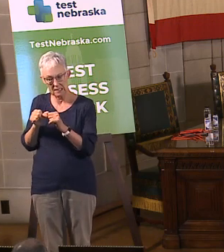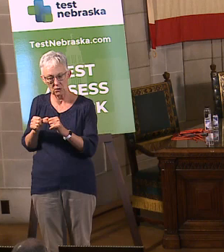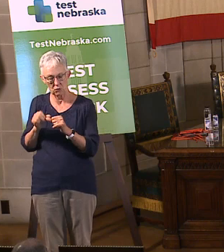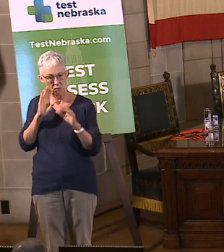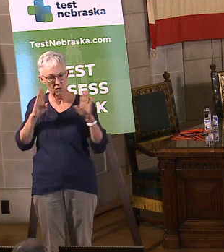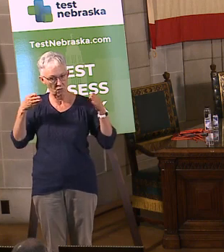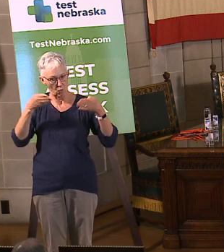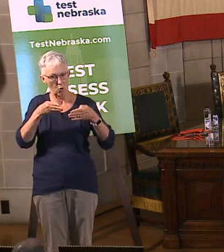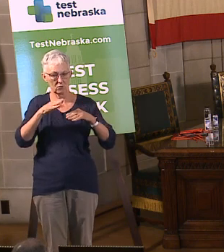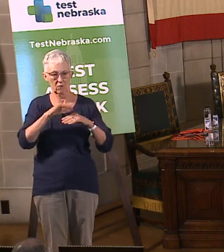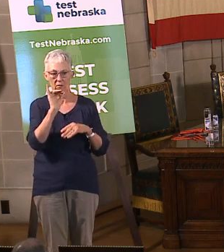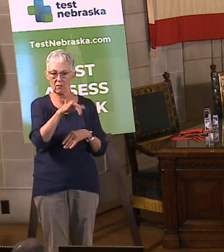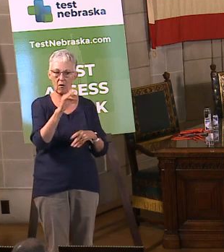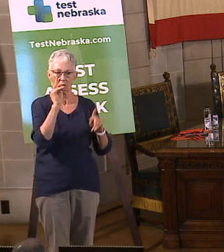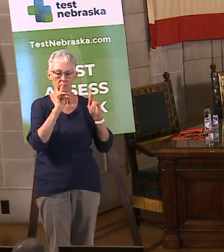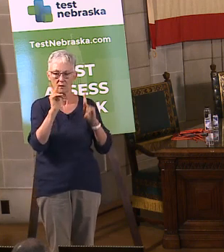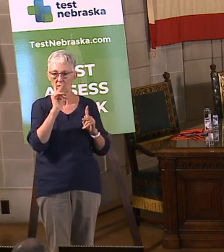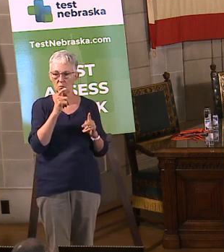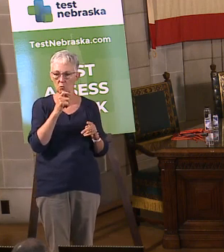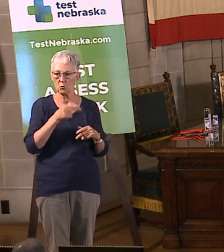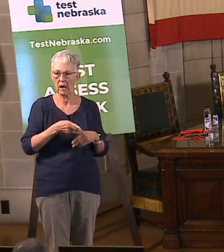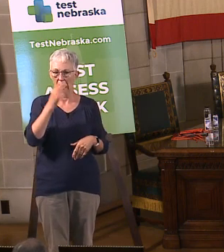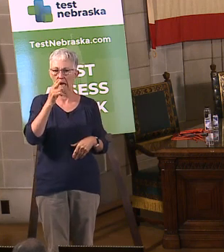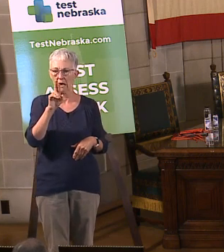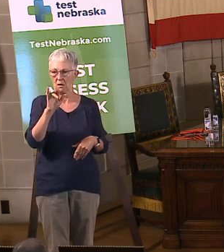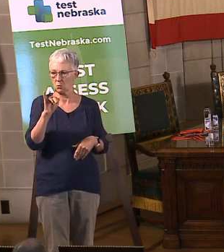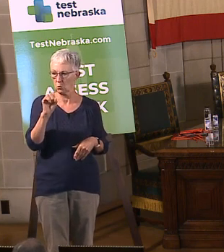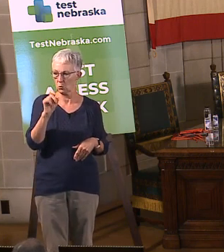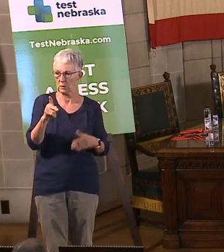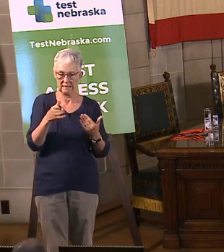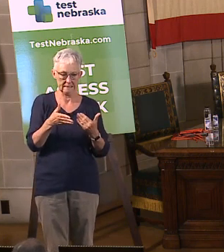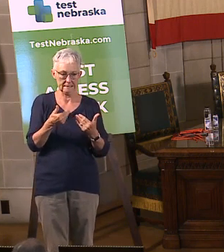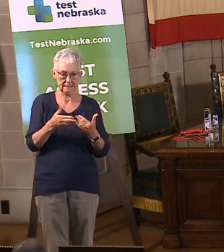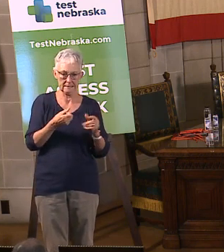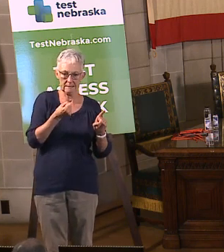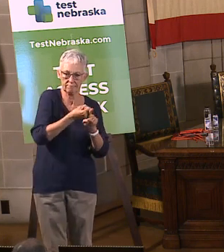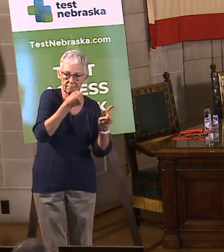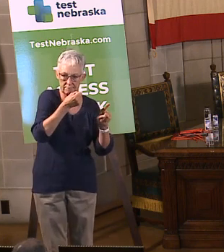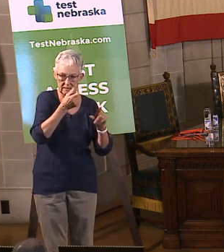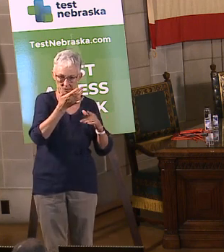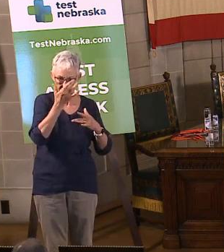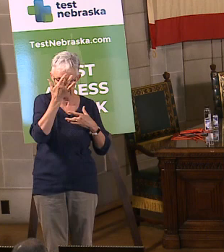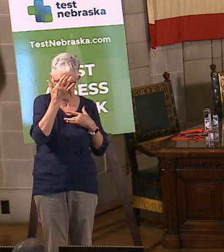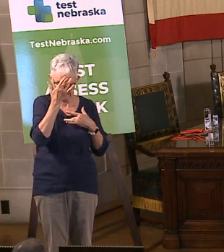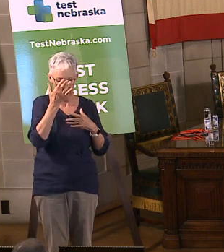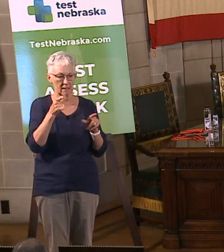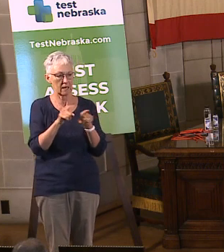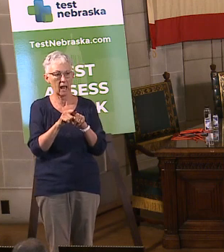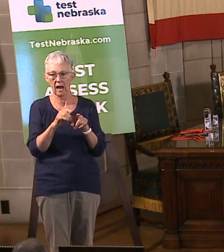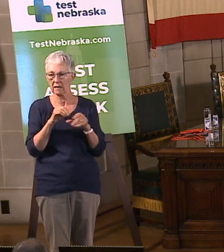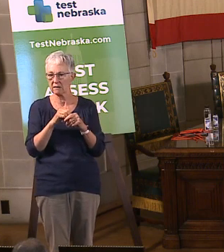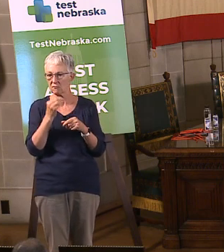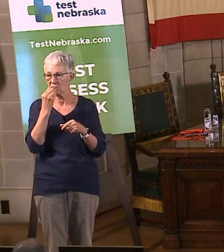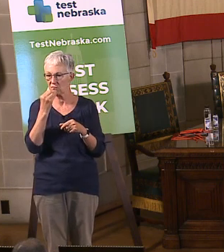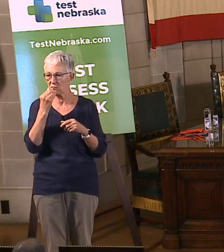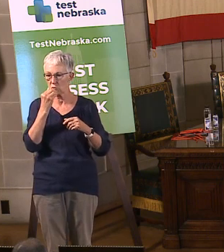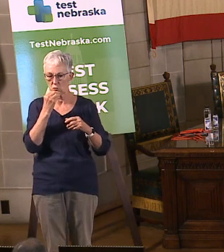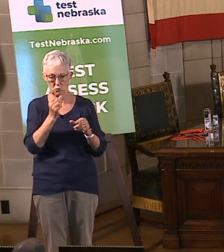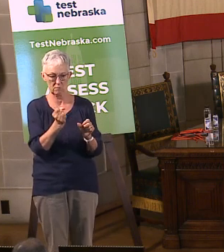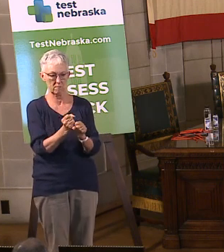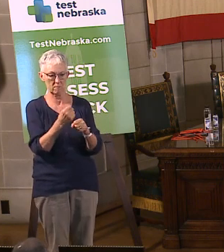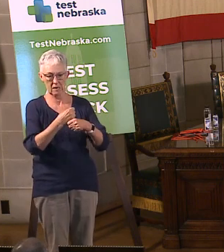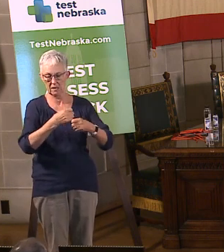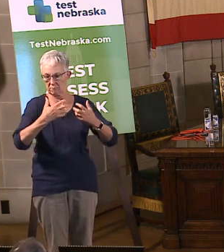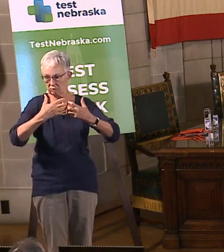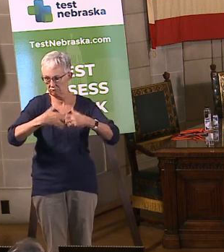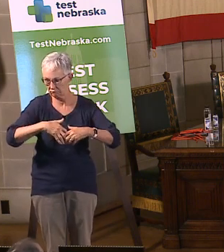populations. So we've talked about, for example, some of the things we're doing with regard to food processing facilities and so forth. One of the other at-risk populations